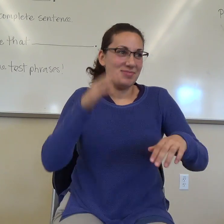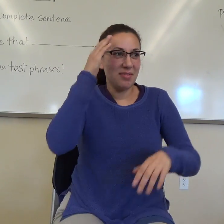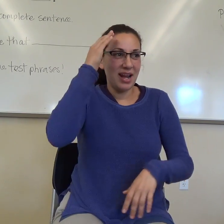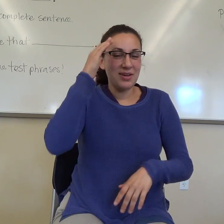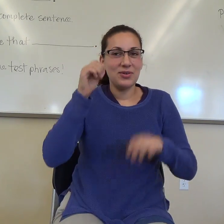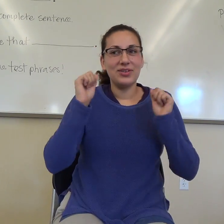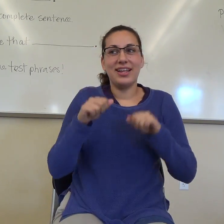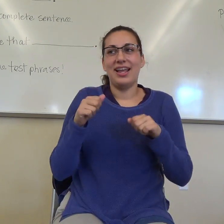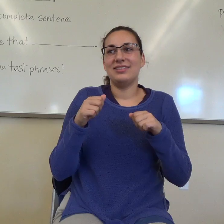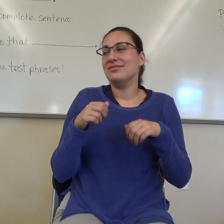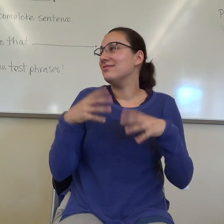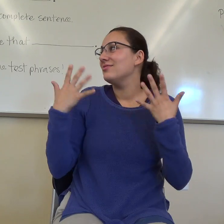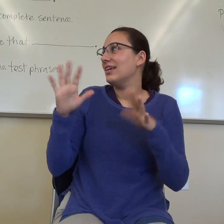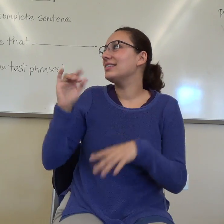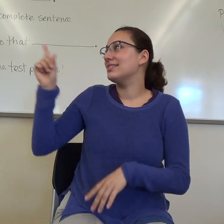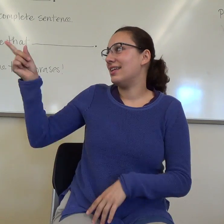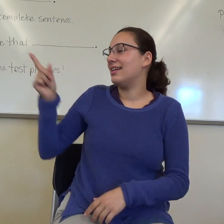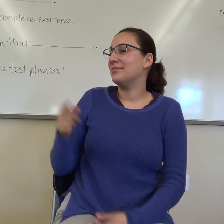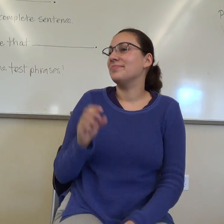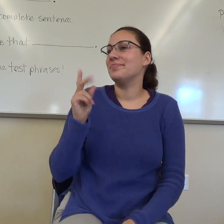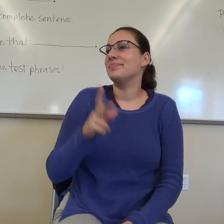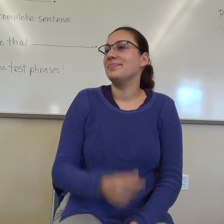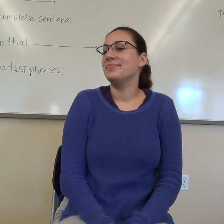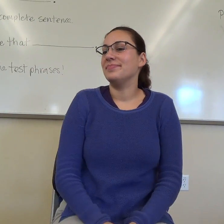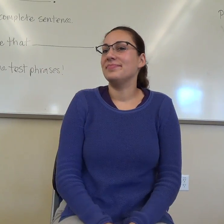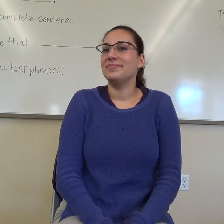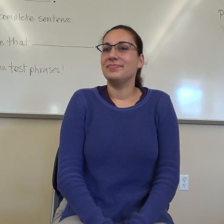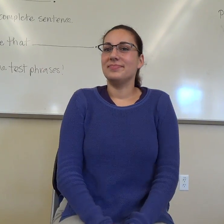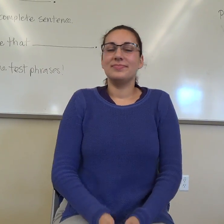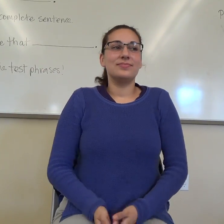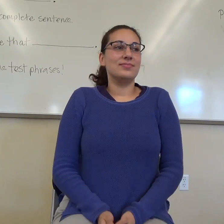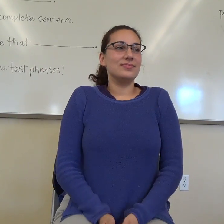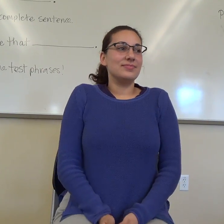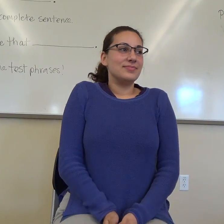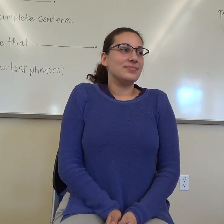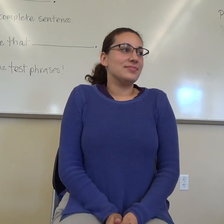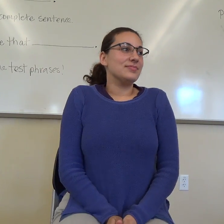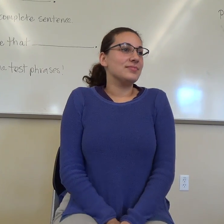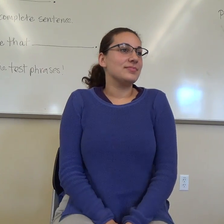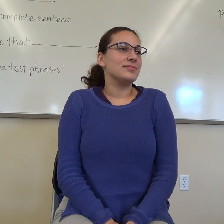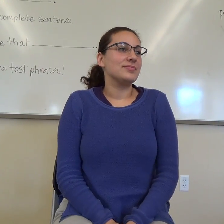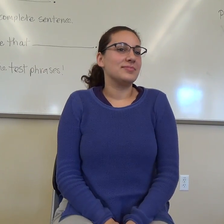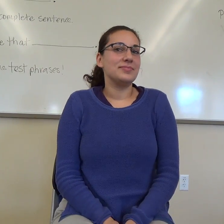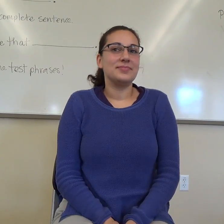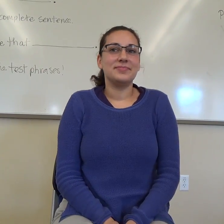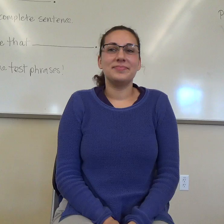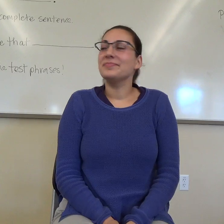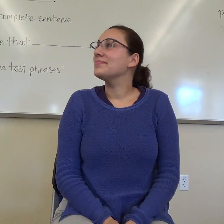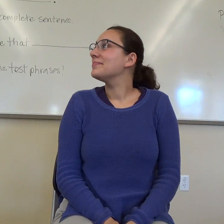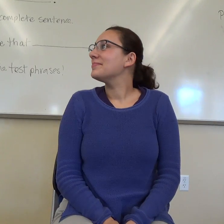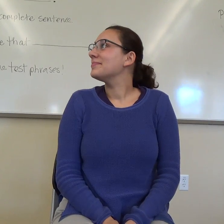this, okay? Okay, so the